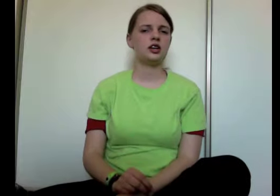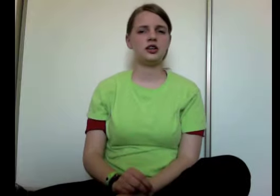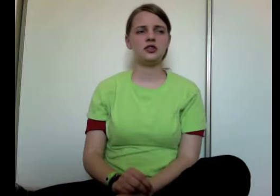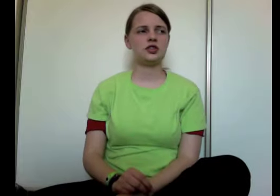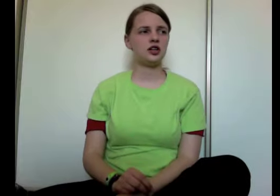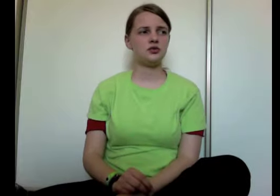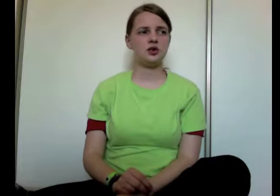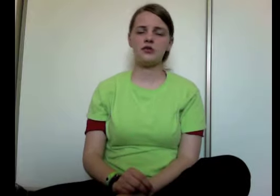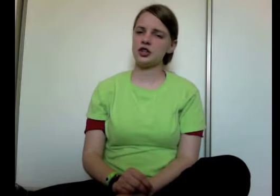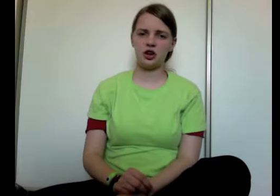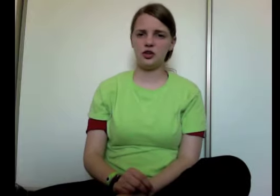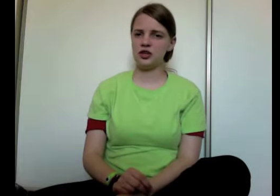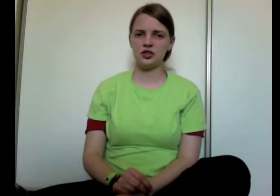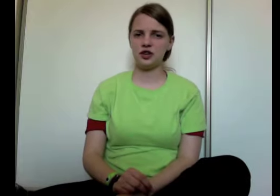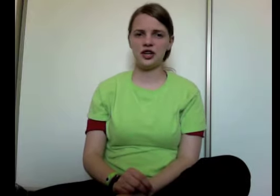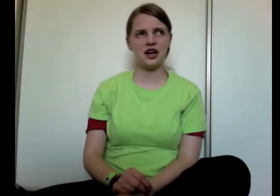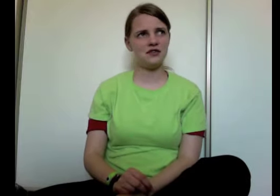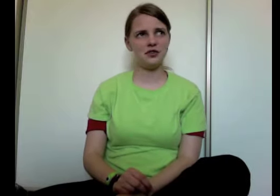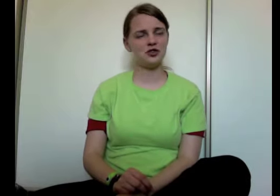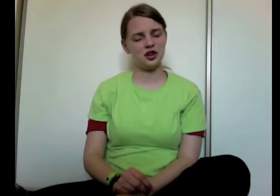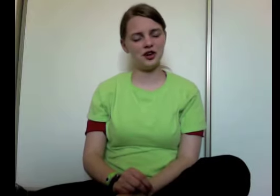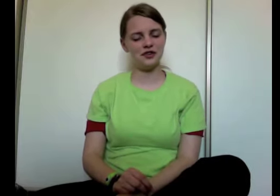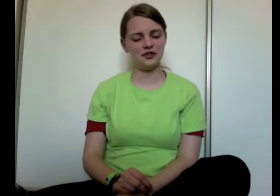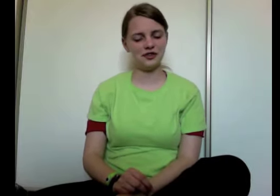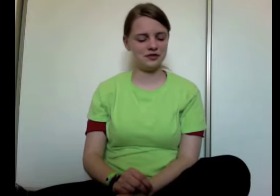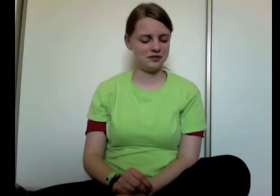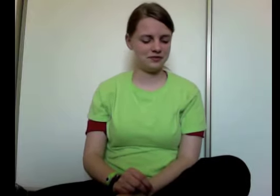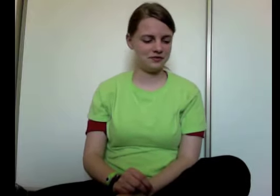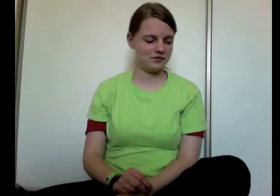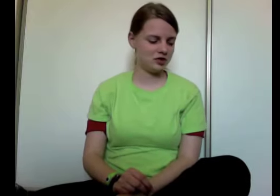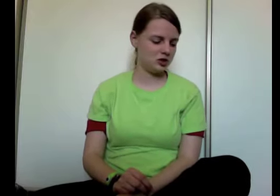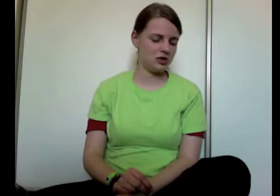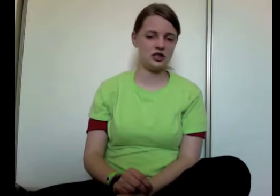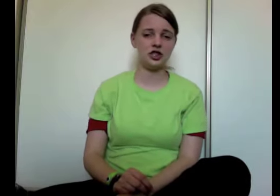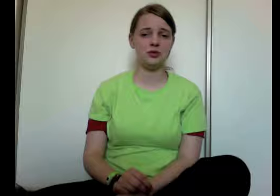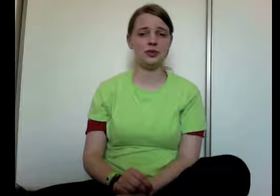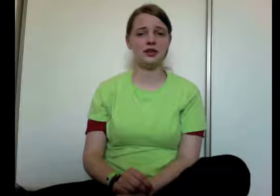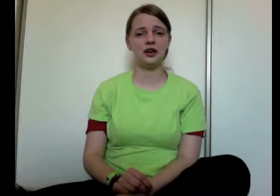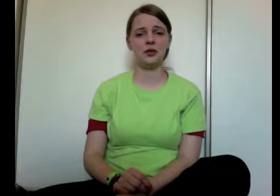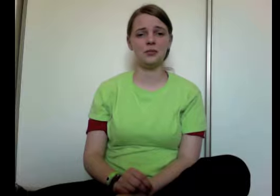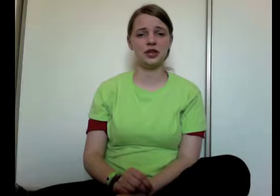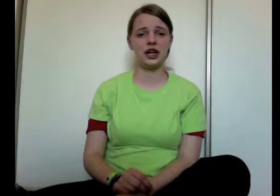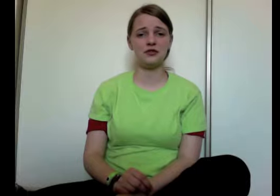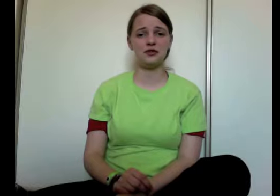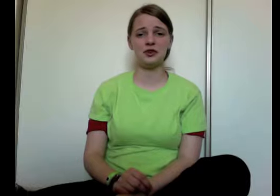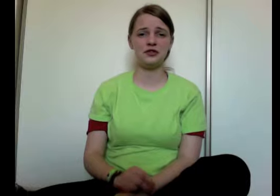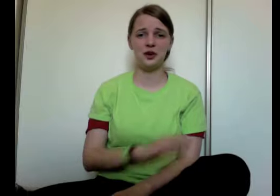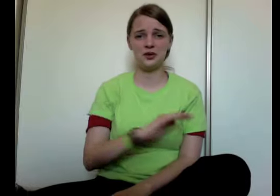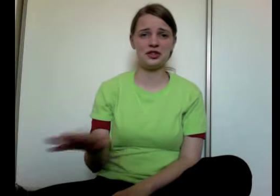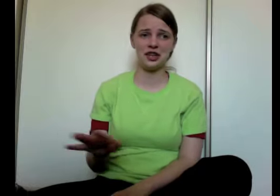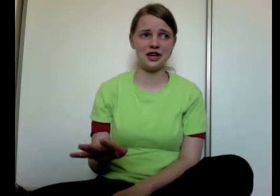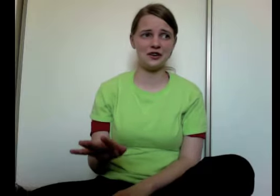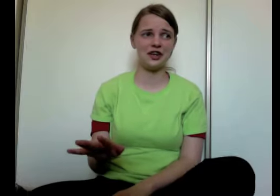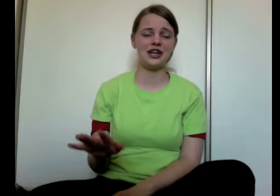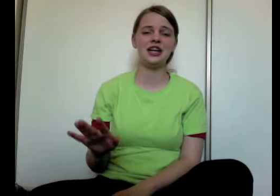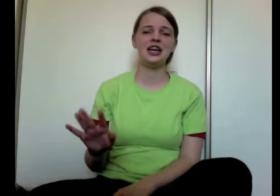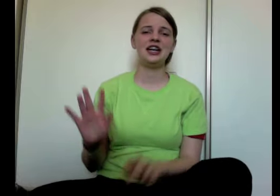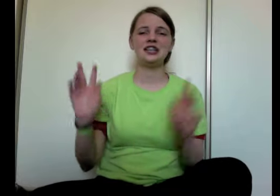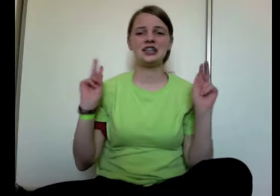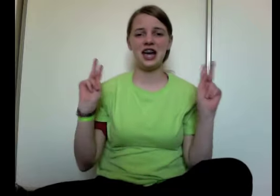And I don't know if I taught you this already. I feel sorry for doing this to you, but careful. If you don't know the sign already, it's K